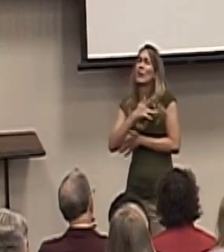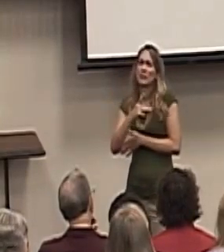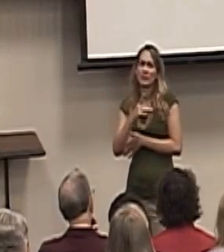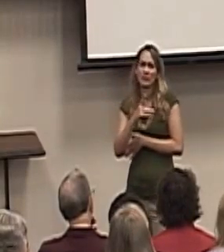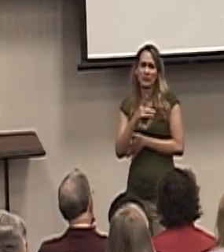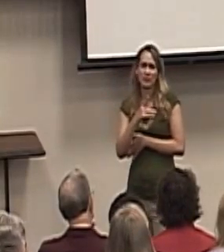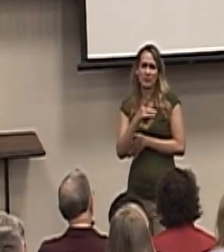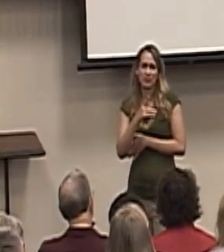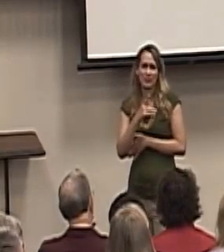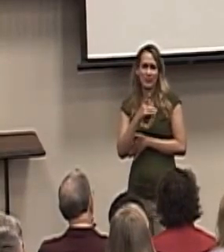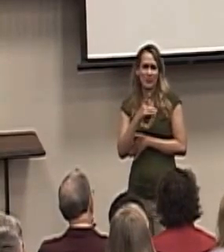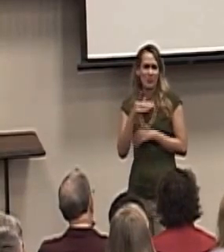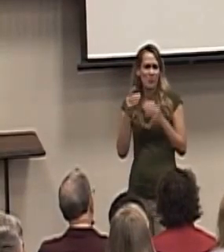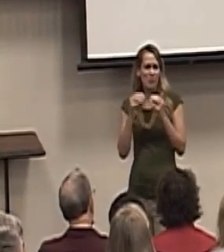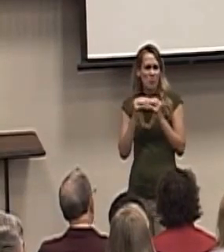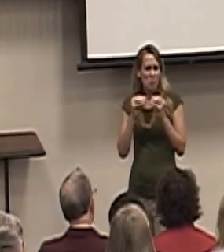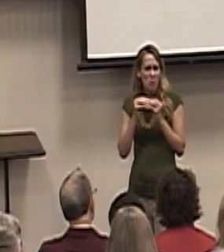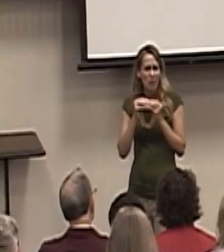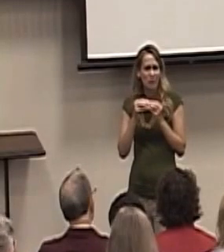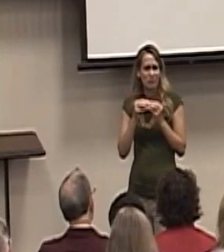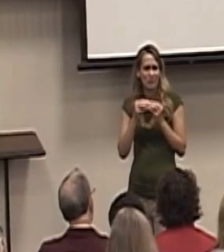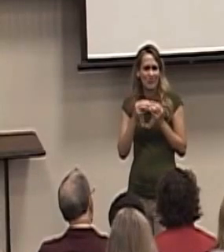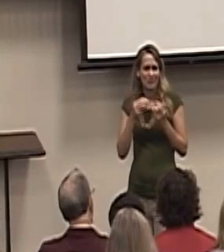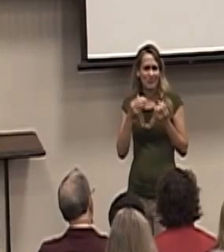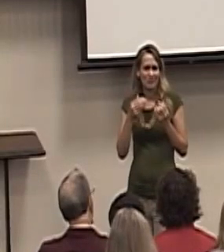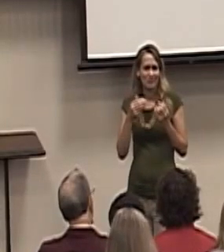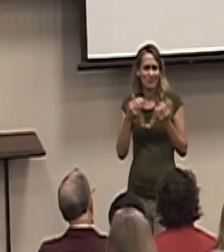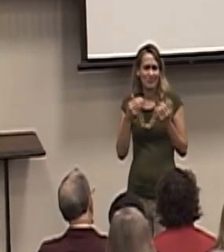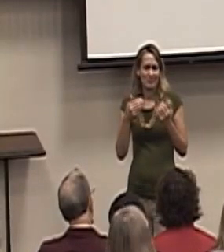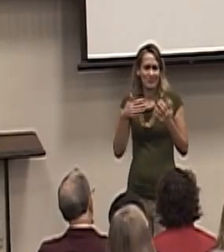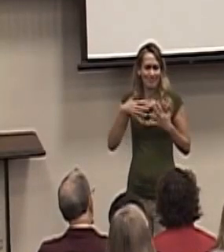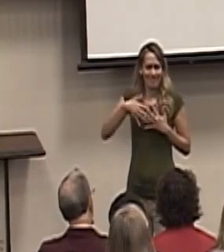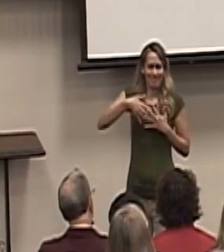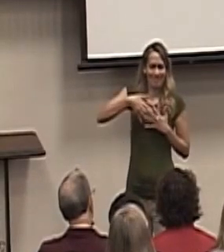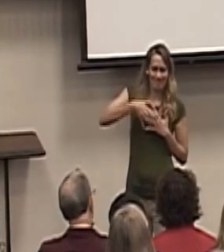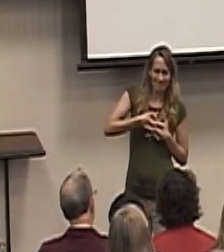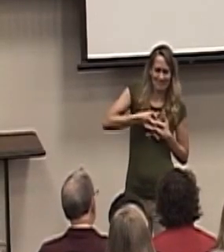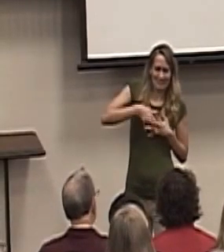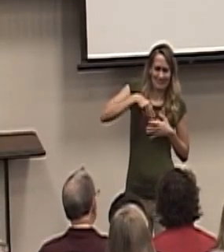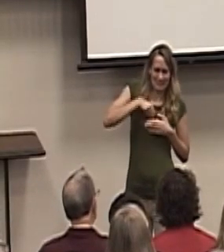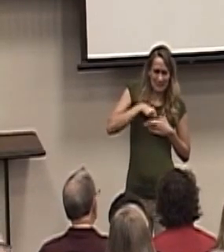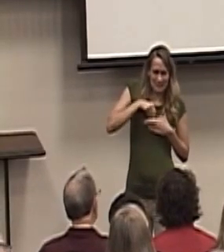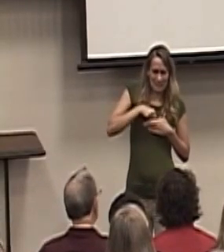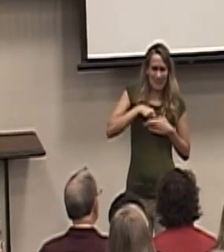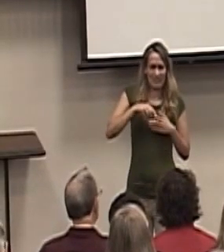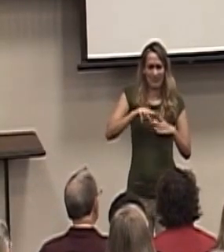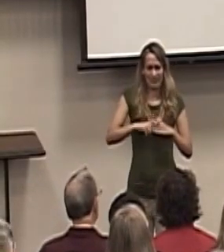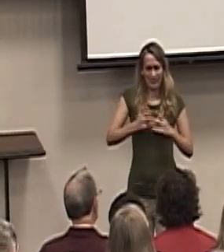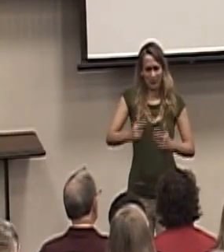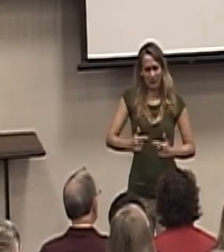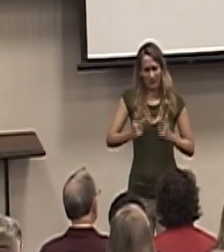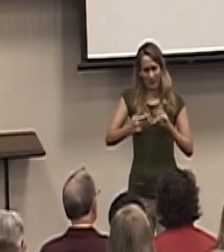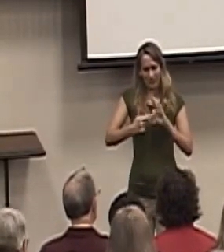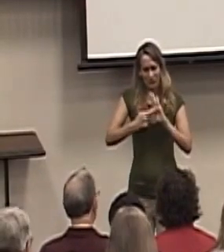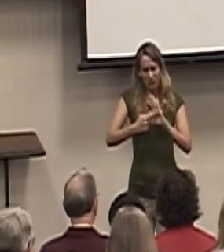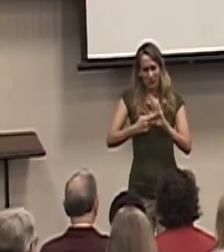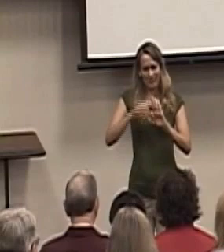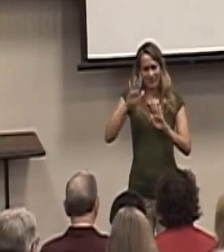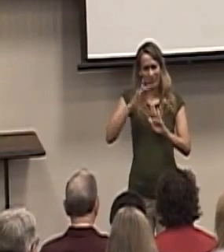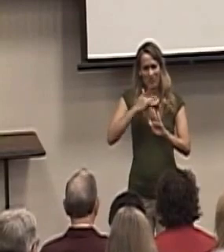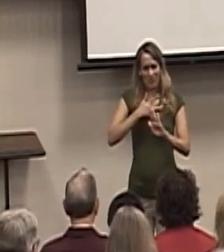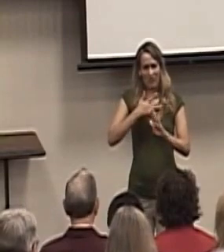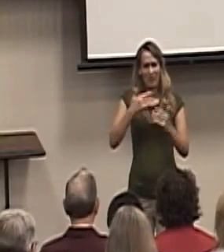in to the depths of our being, to begin to live that. May you all have a blessed day.